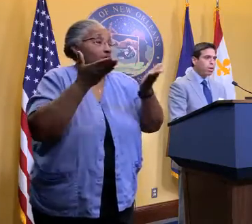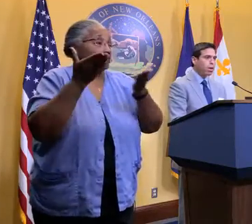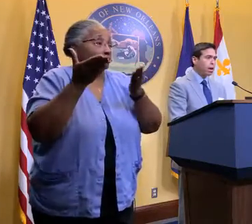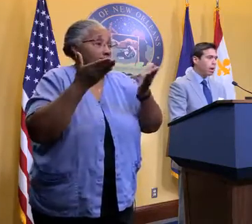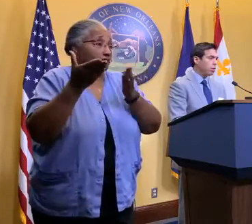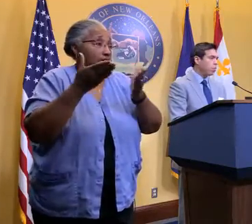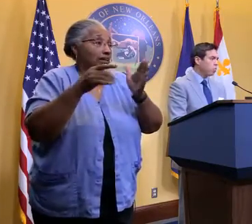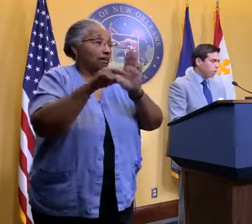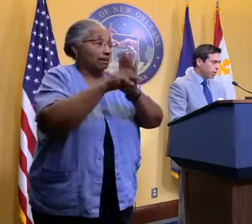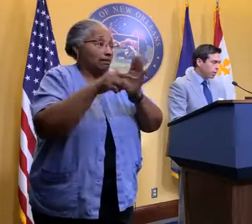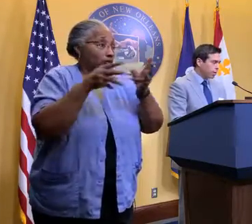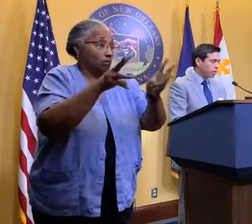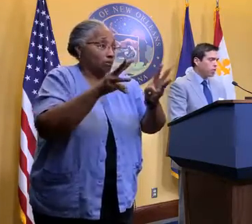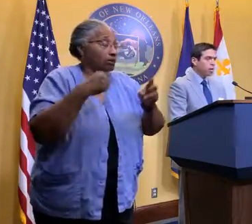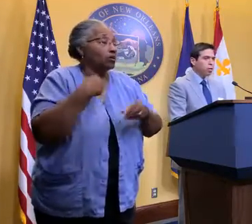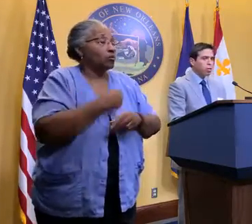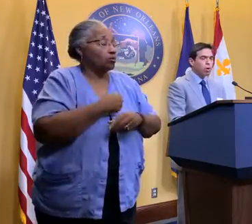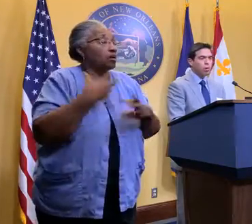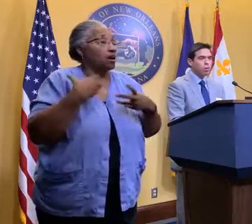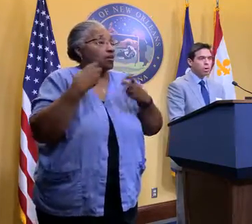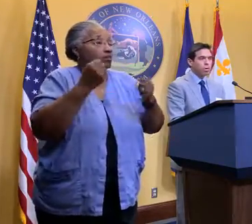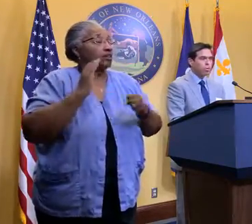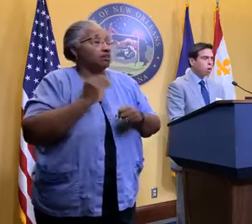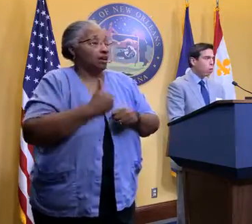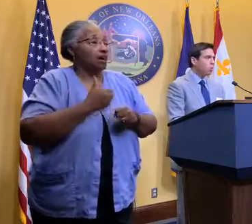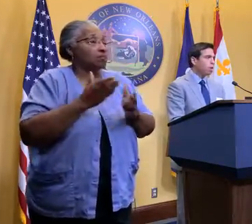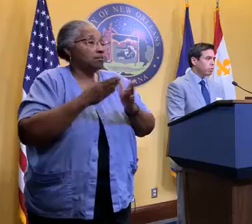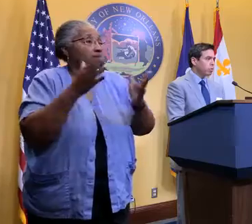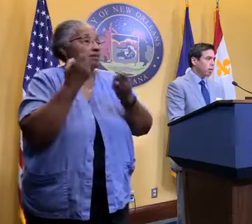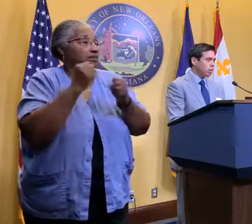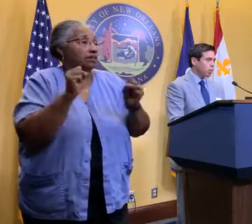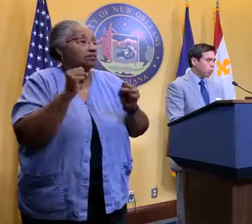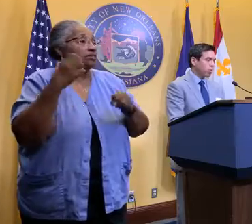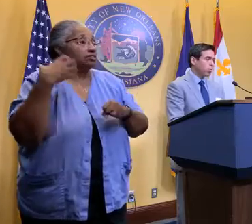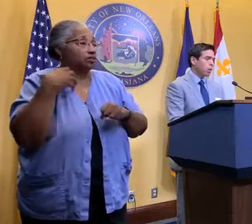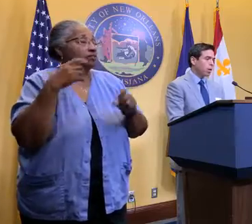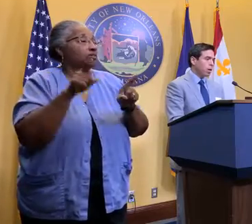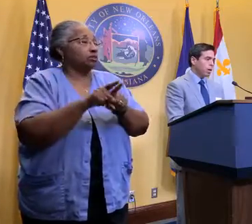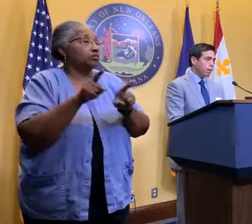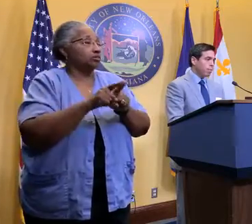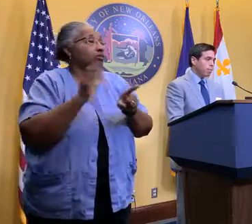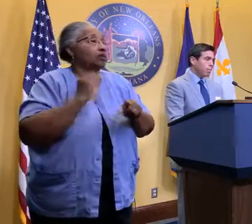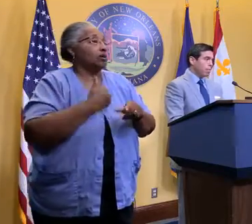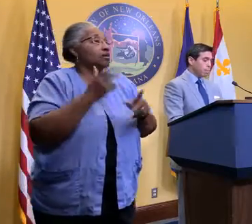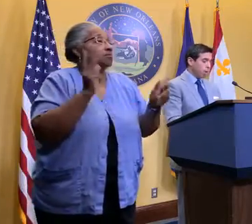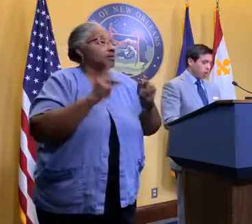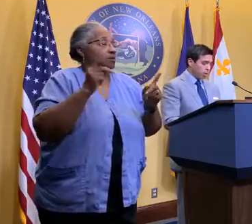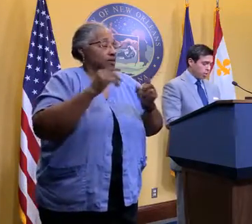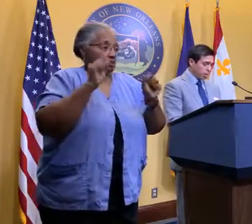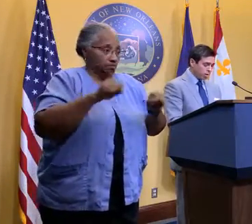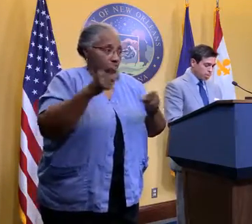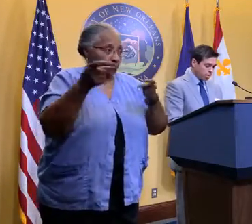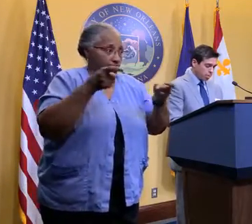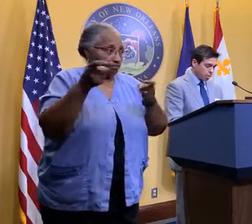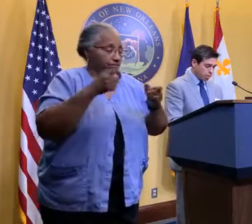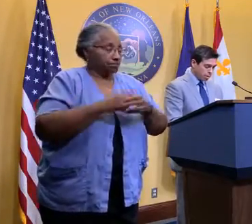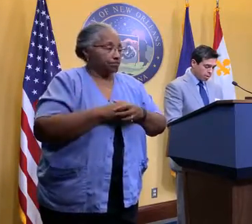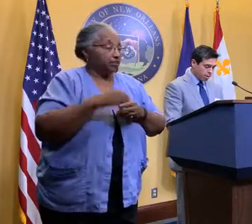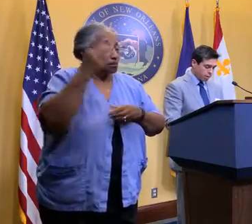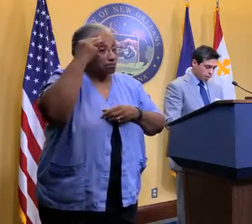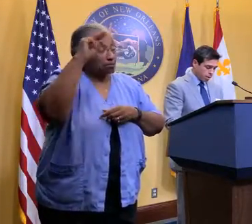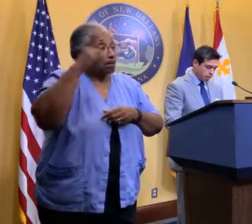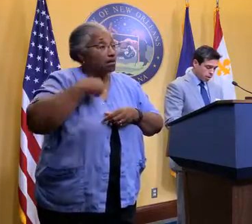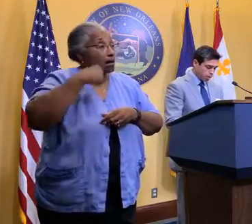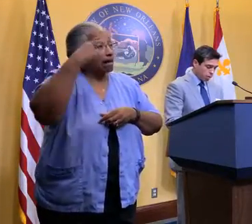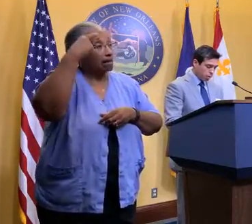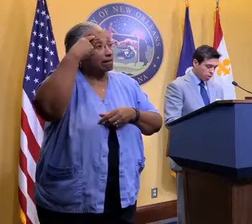We're confident that our public safety chiefs and our department directors will be able to manage through it. Mayor, I think that is the